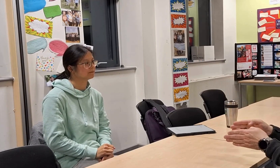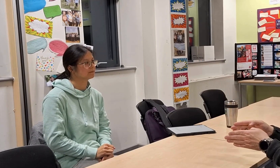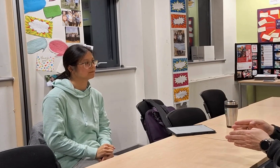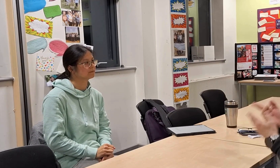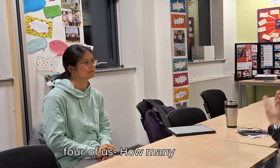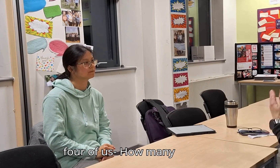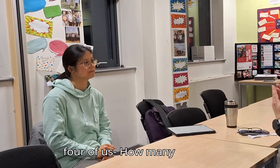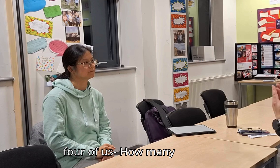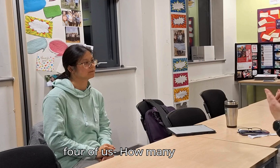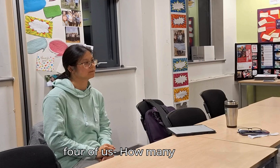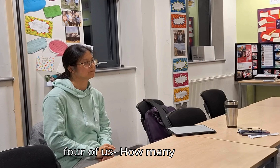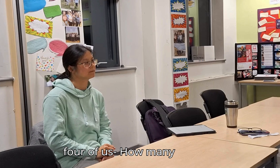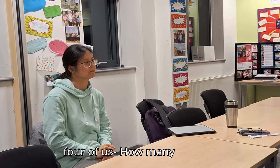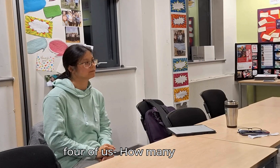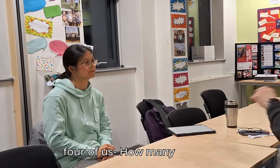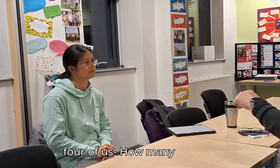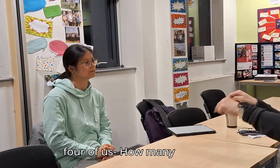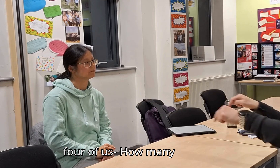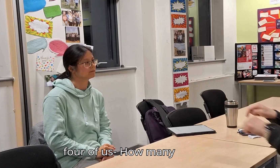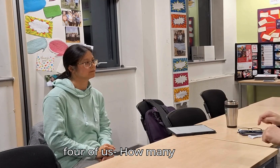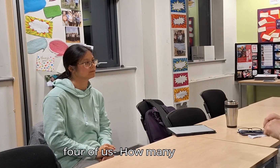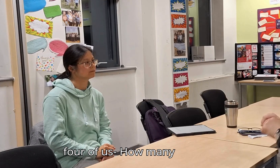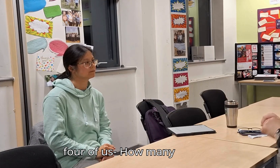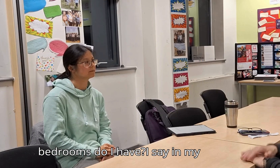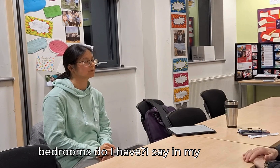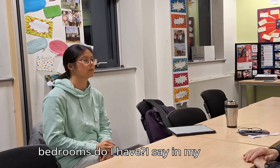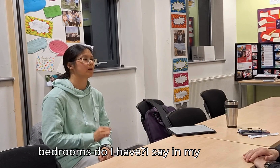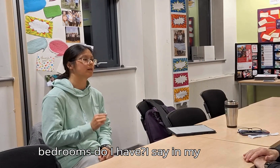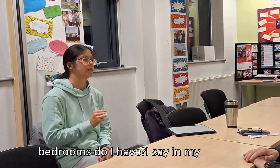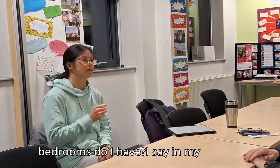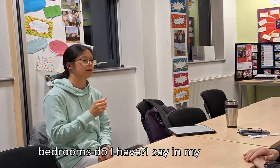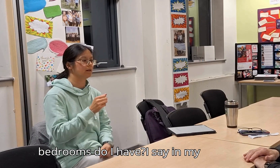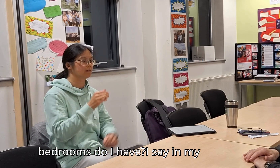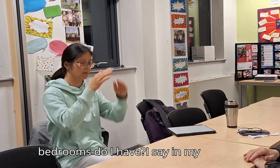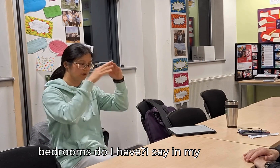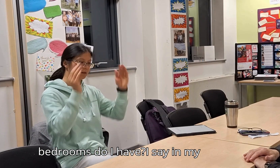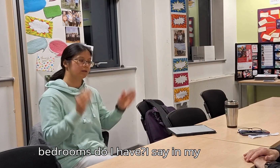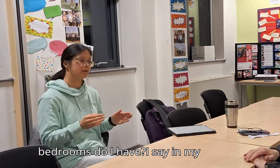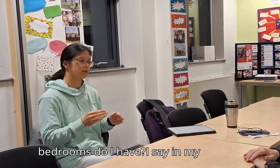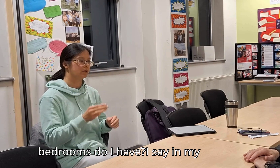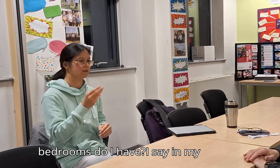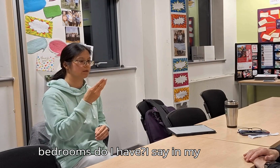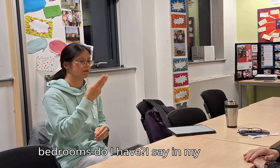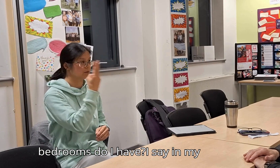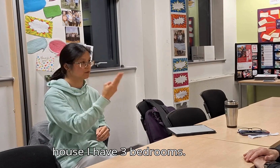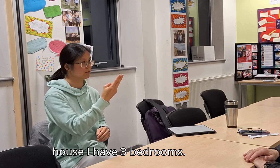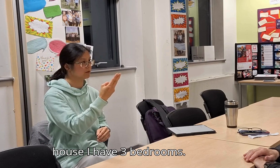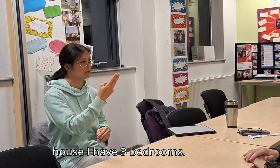in a full house, how many bedrooms do I have? I say, in my house I have